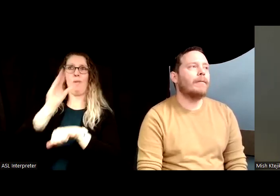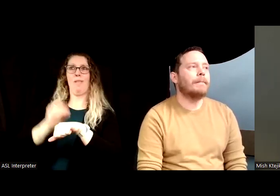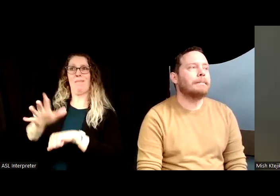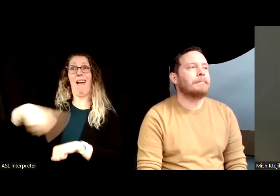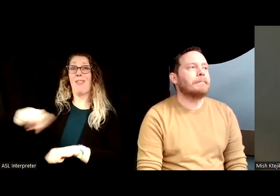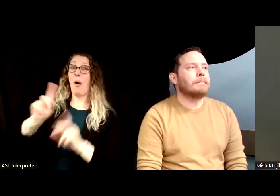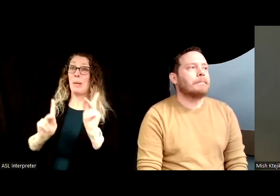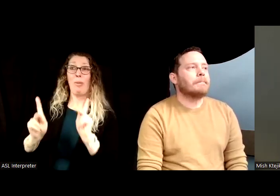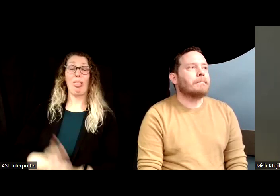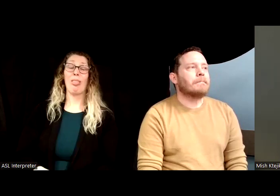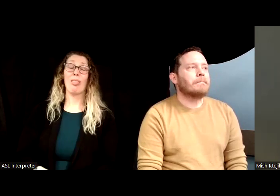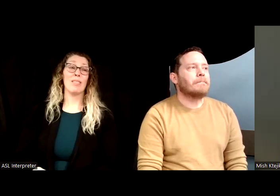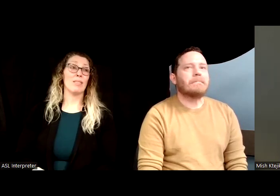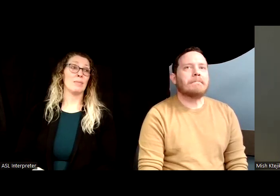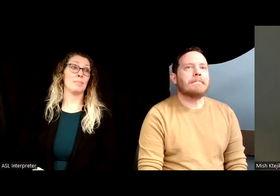our people.